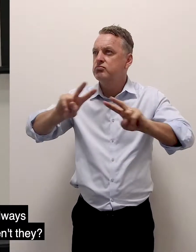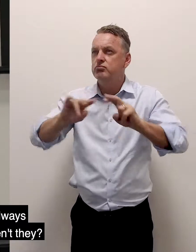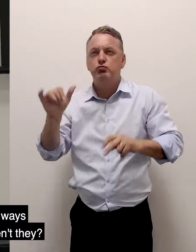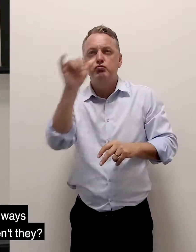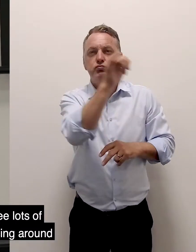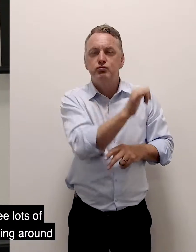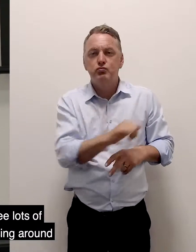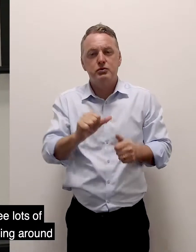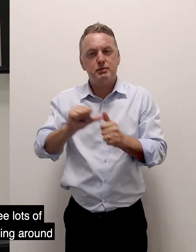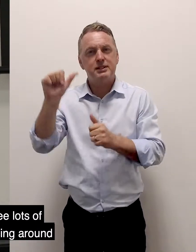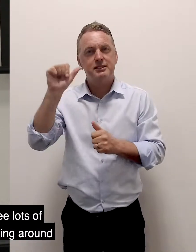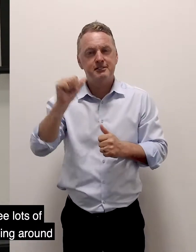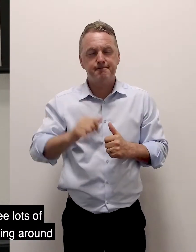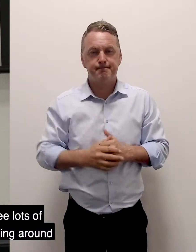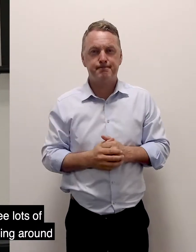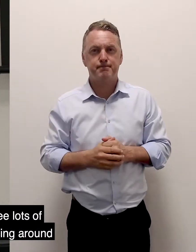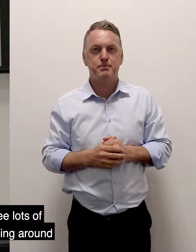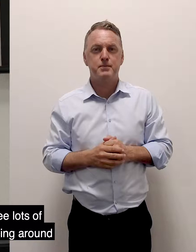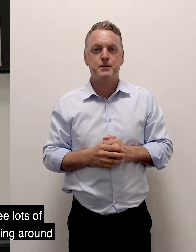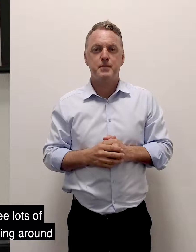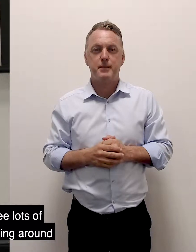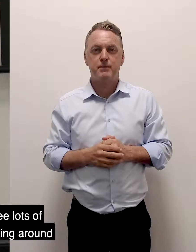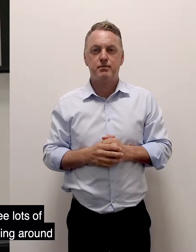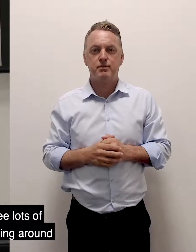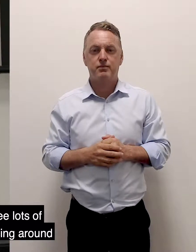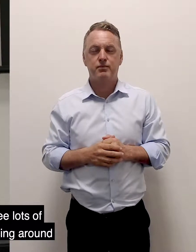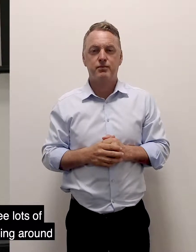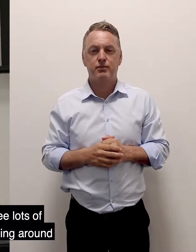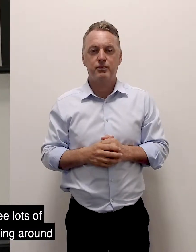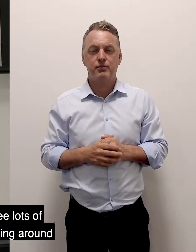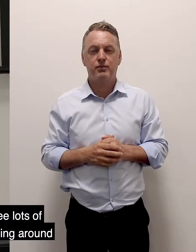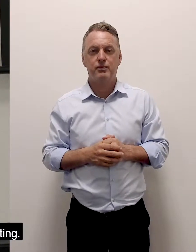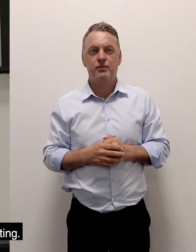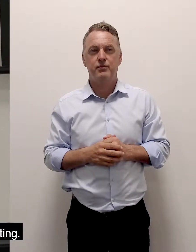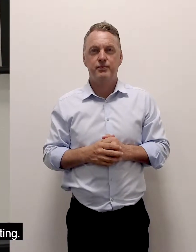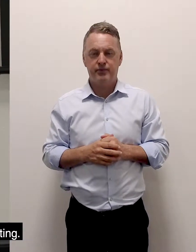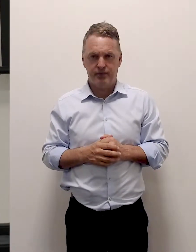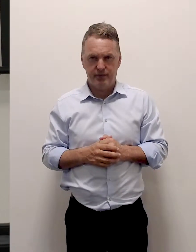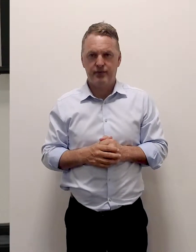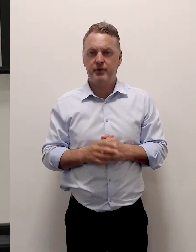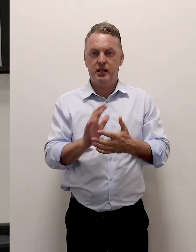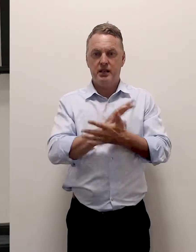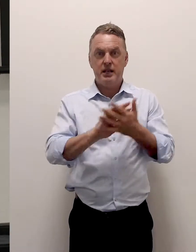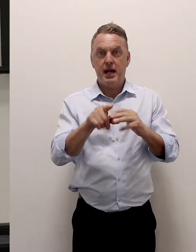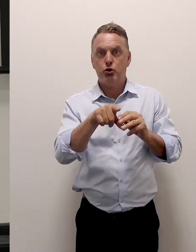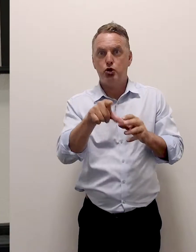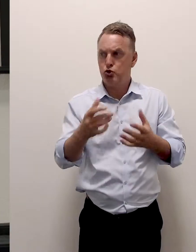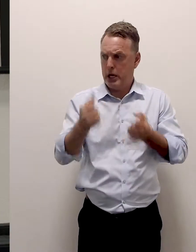always advertising, aren't they? You'll always see lots of fast food advertising around and marketing.